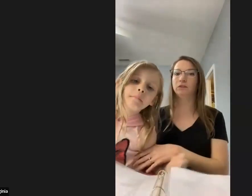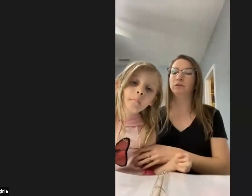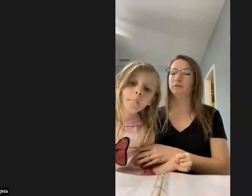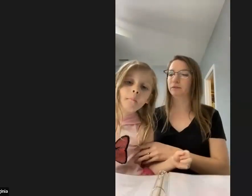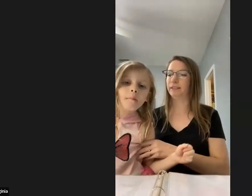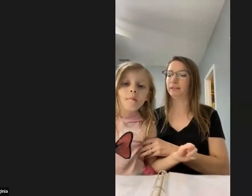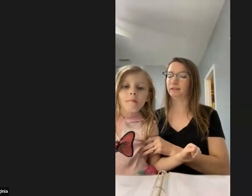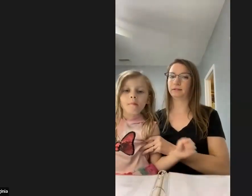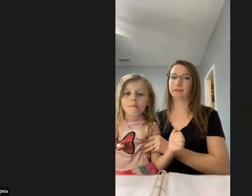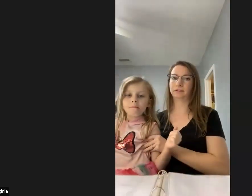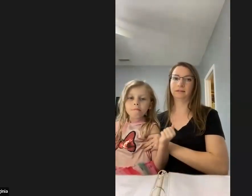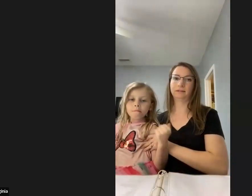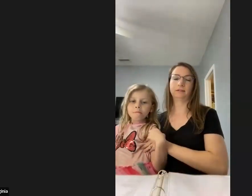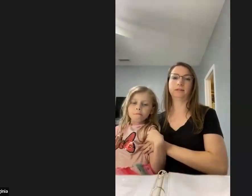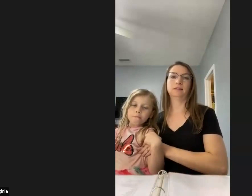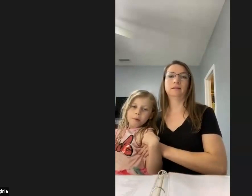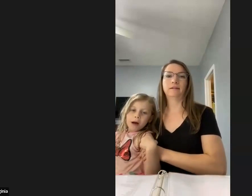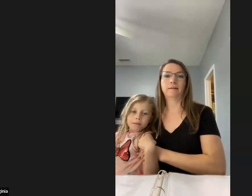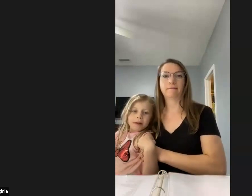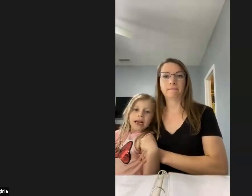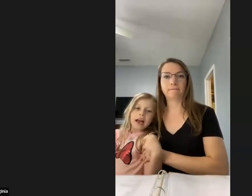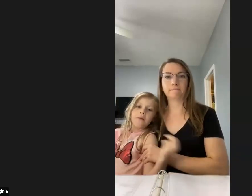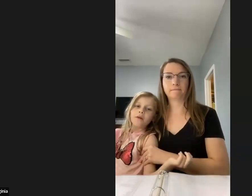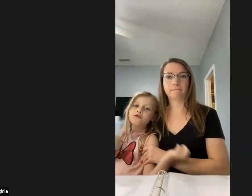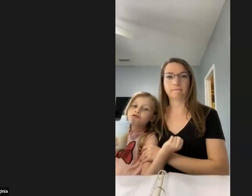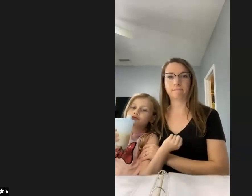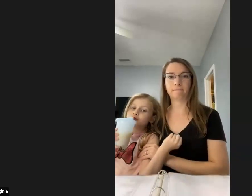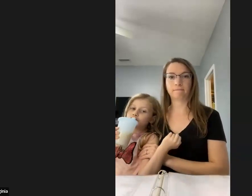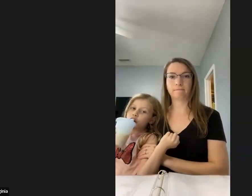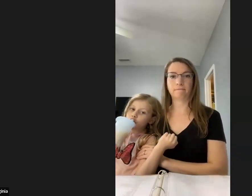No, sweetie. Mommy, I want to.